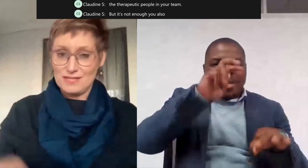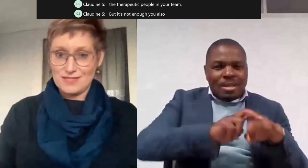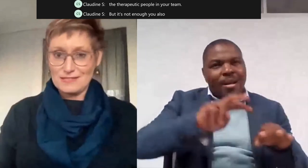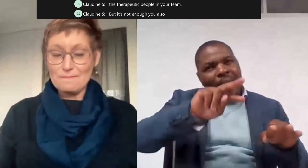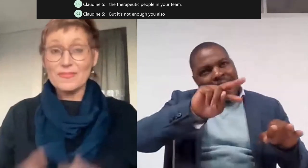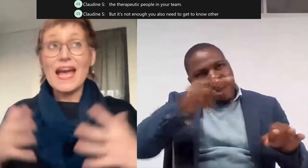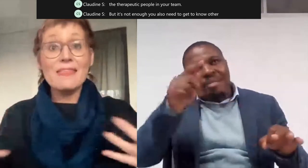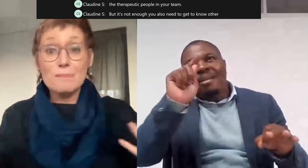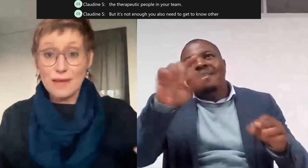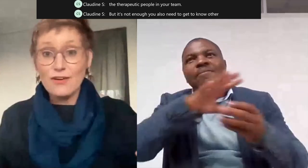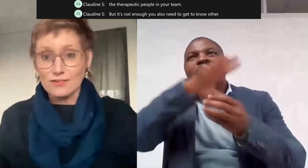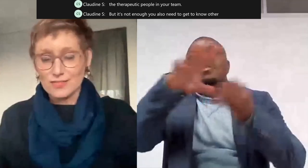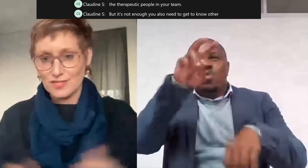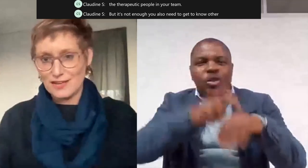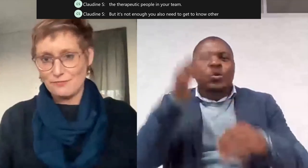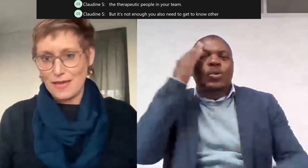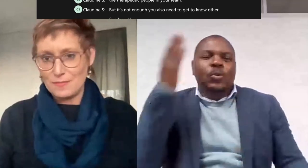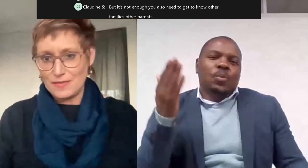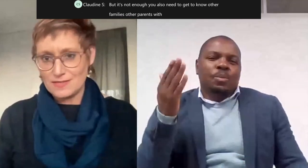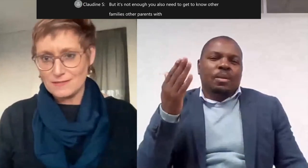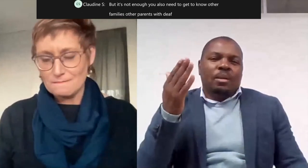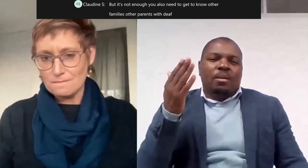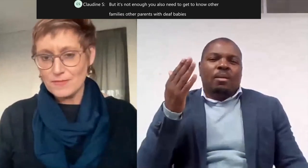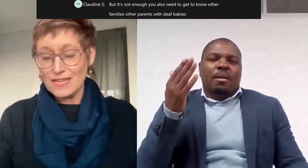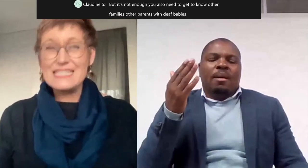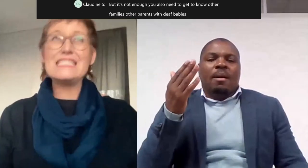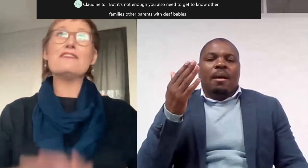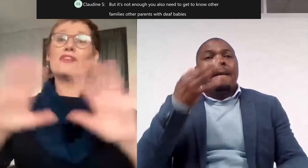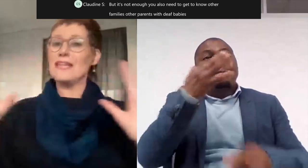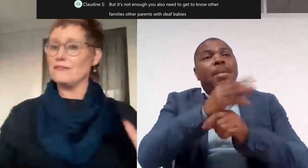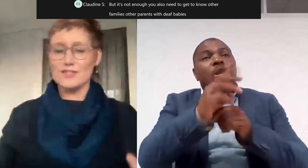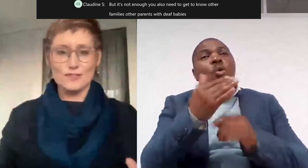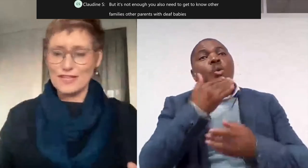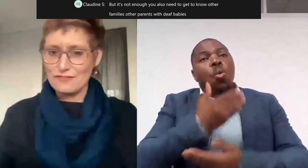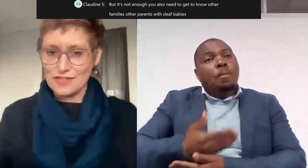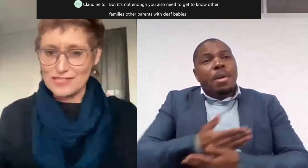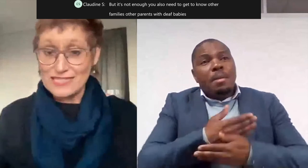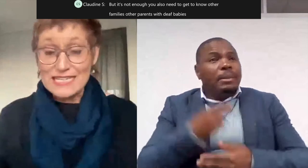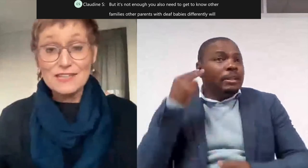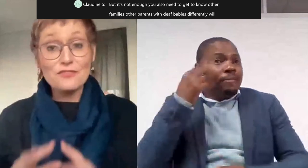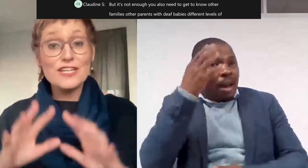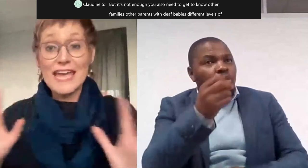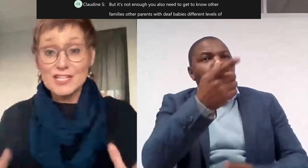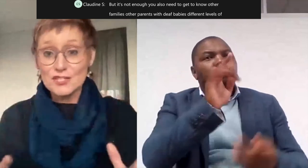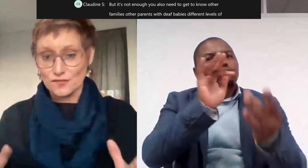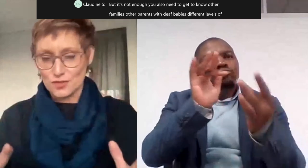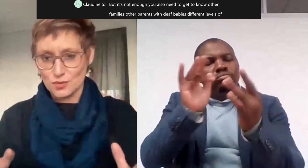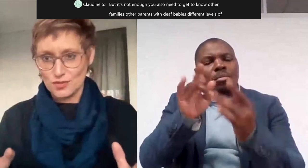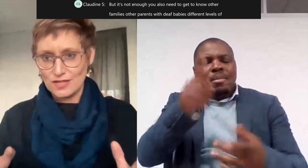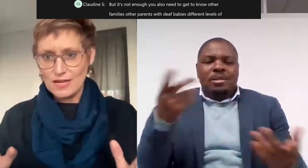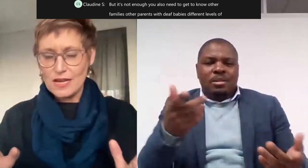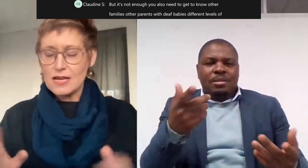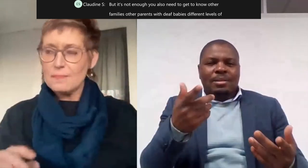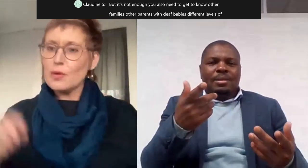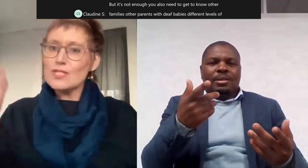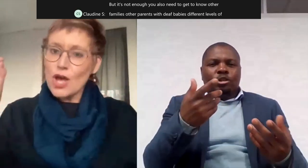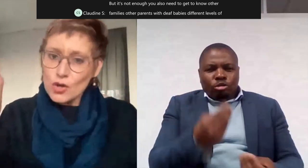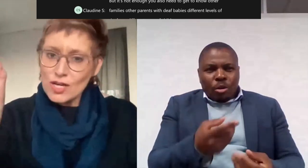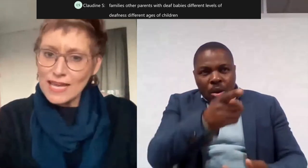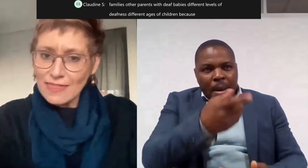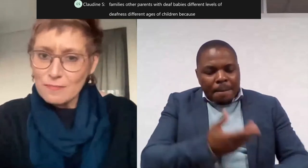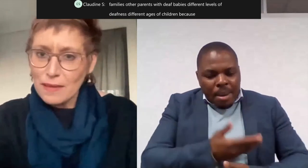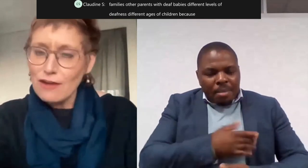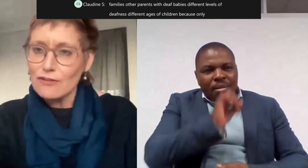other families, other parents with deaf babies, different levels of deafness, different ages of children,